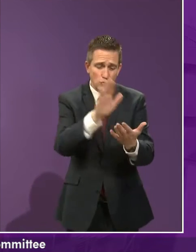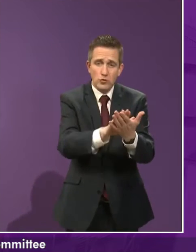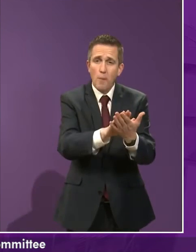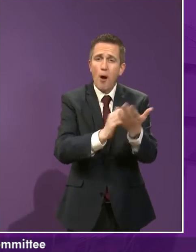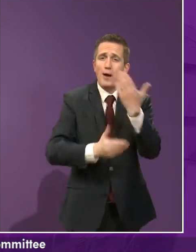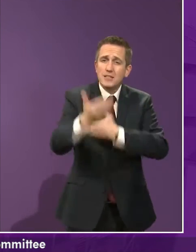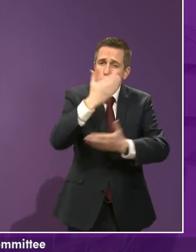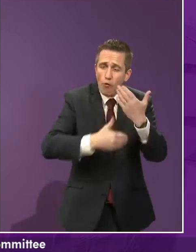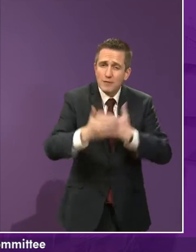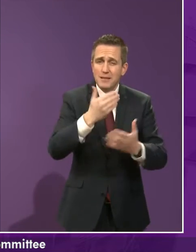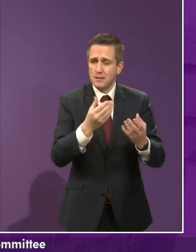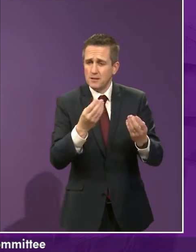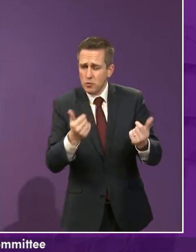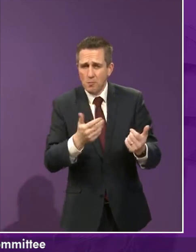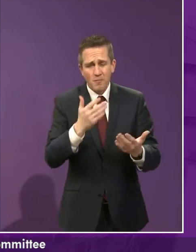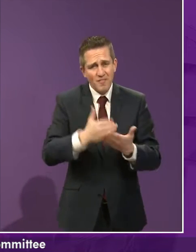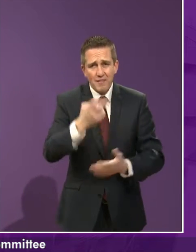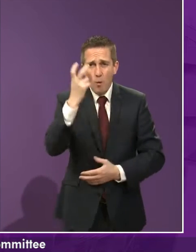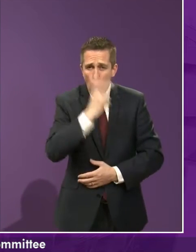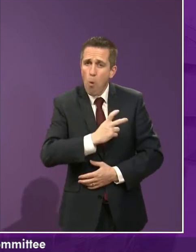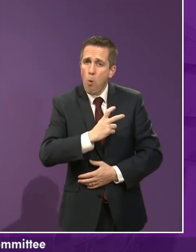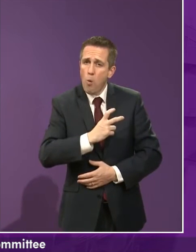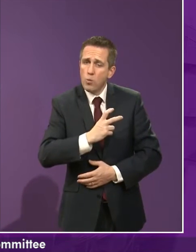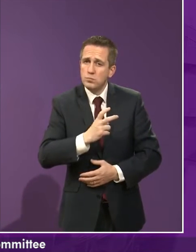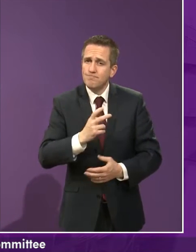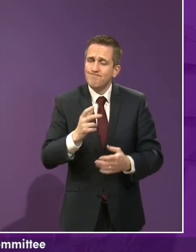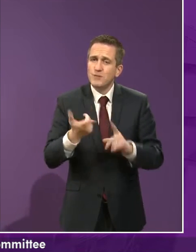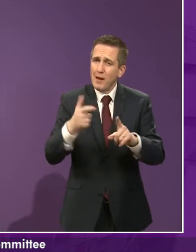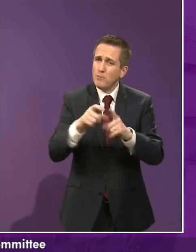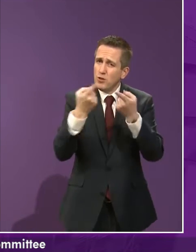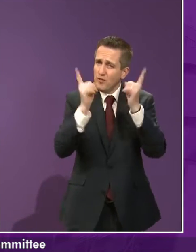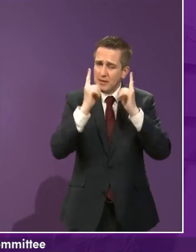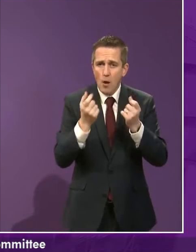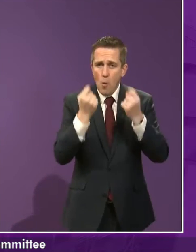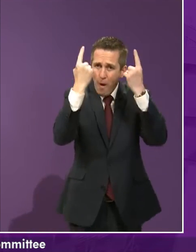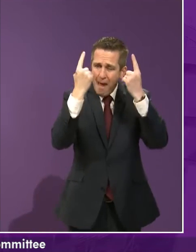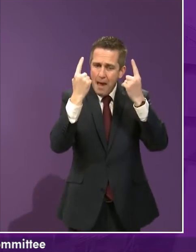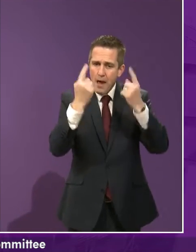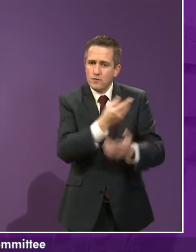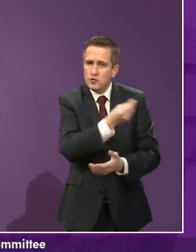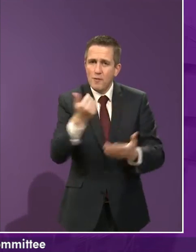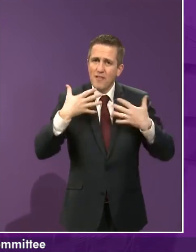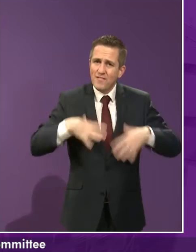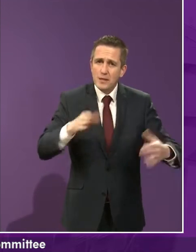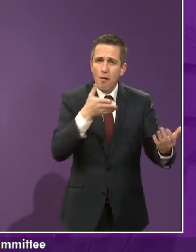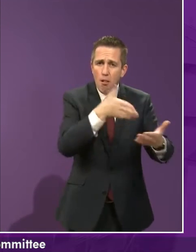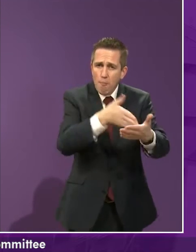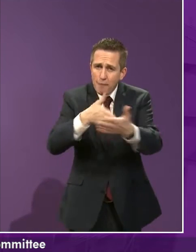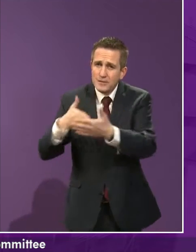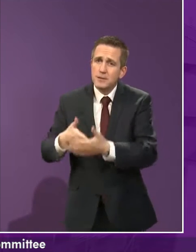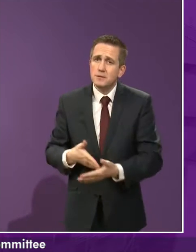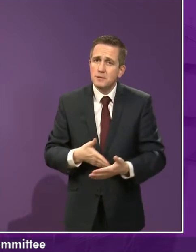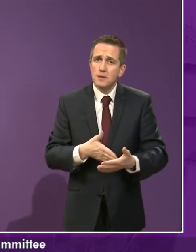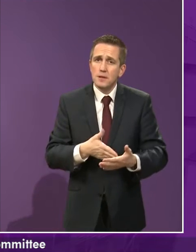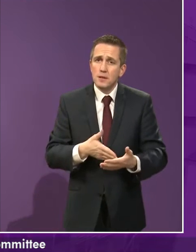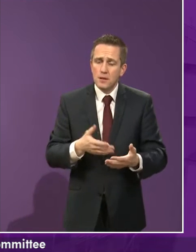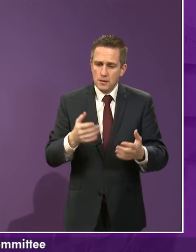old. And we do recognise that as an institution, and we are putting a lot of resource